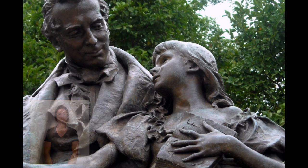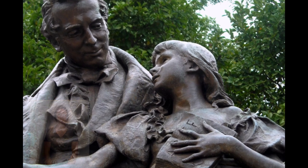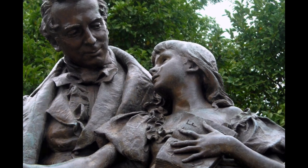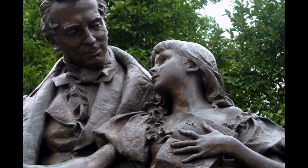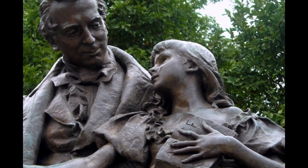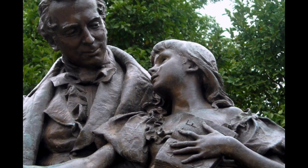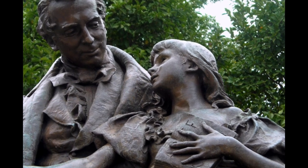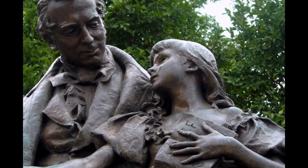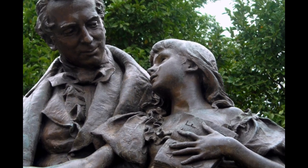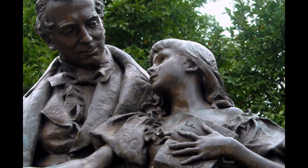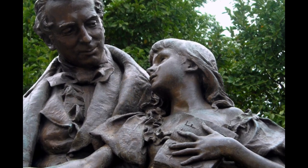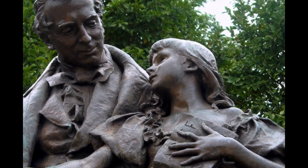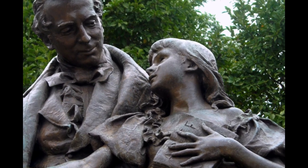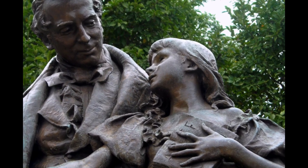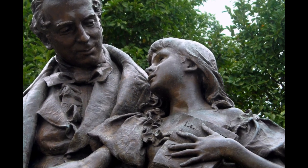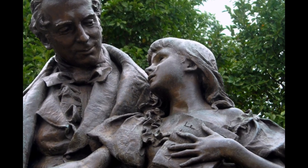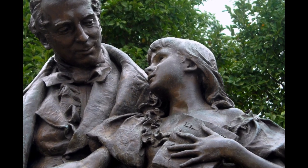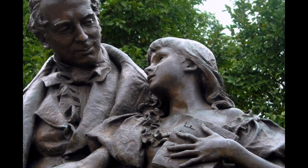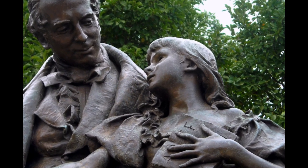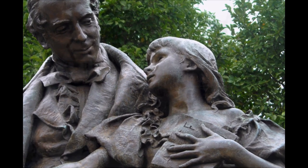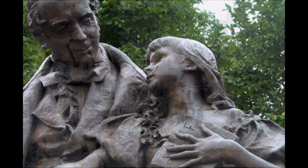a cultural lens.